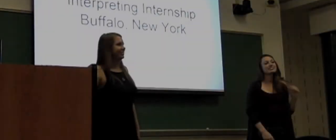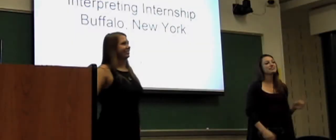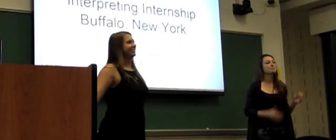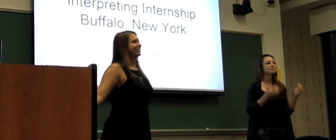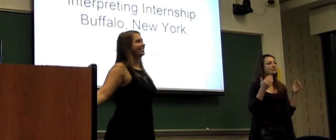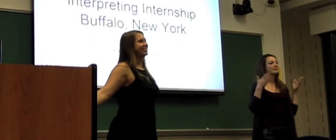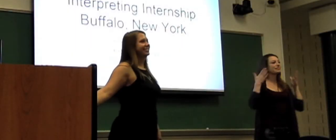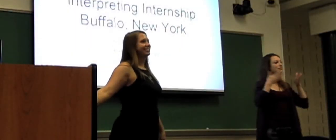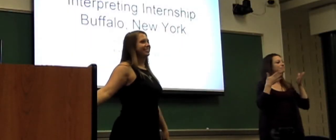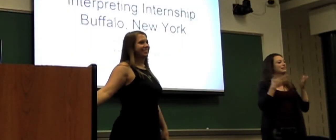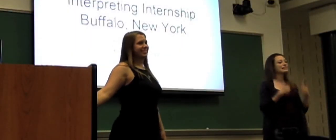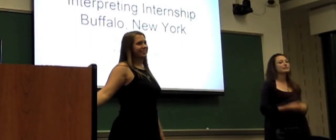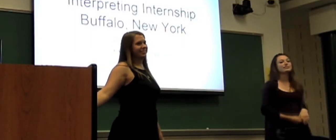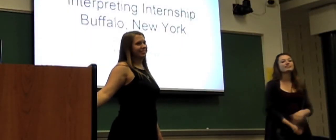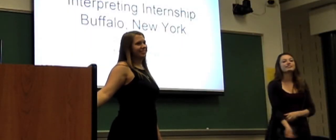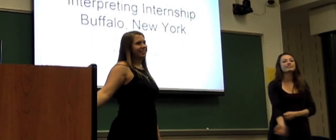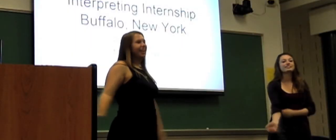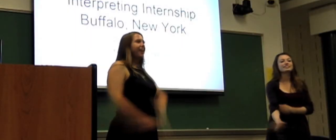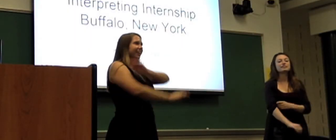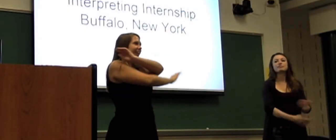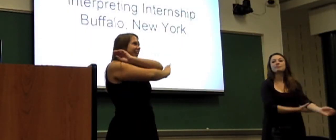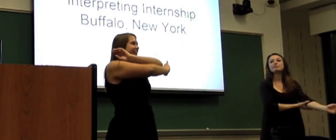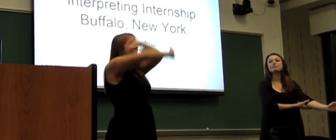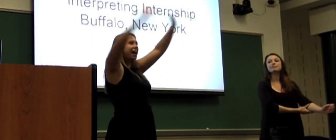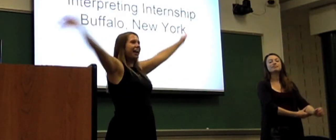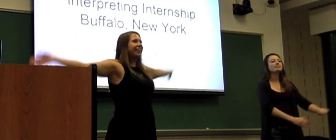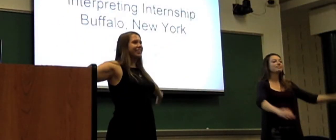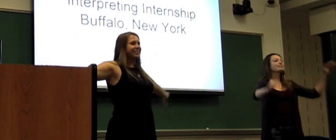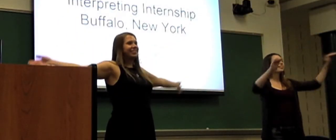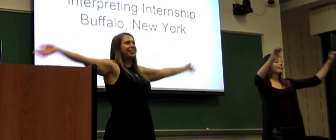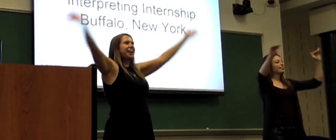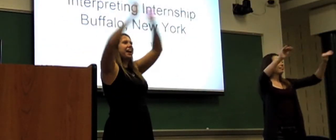to me. Yeah. I got to grab the attention.